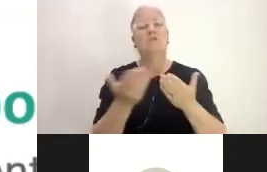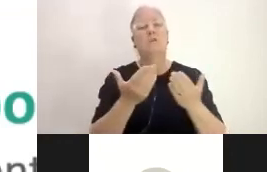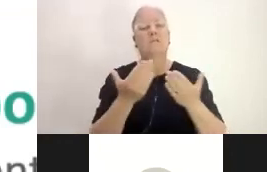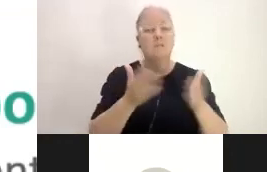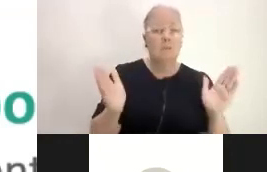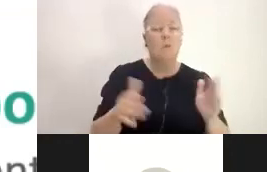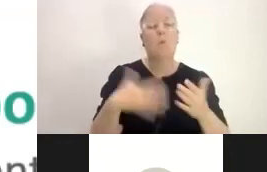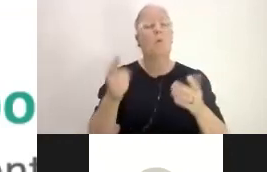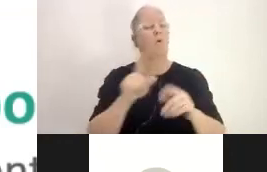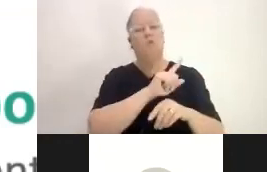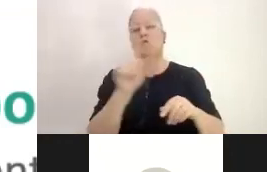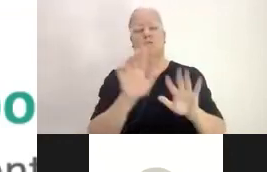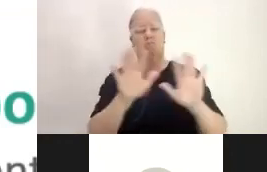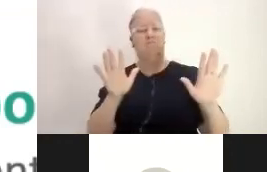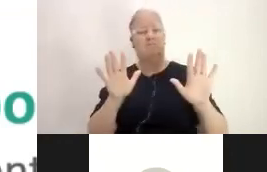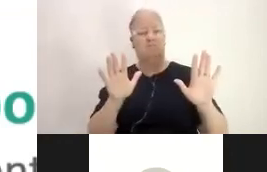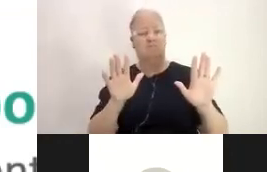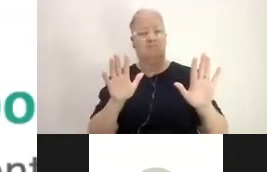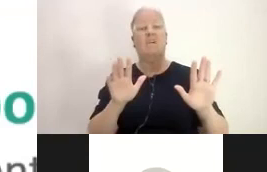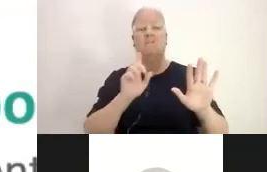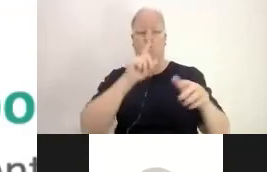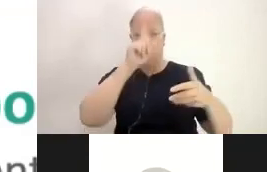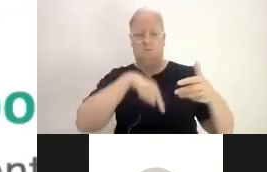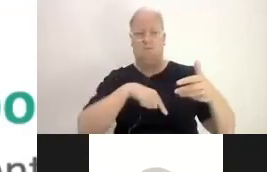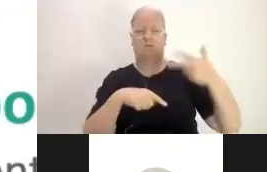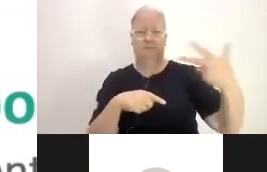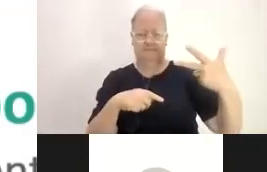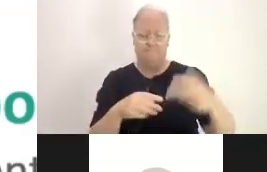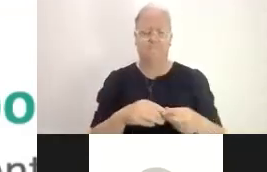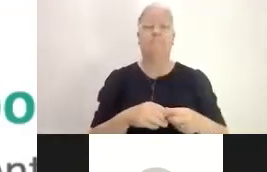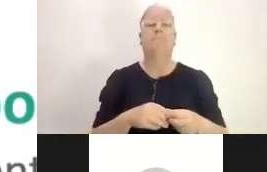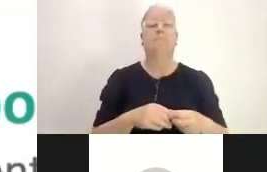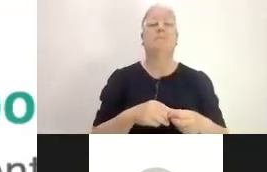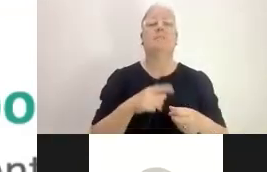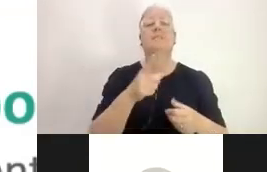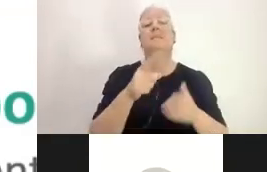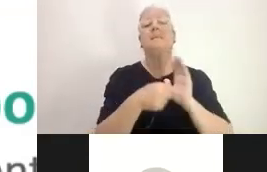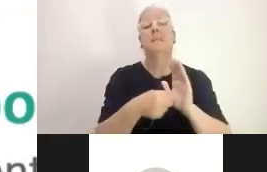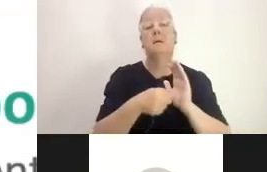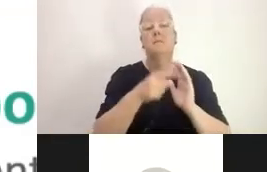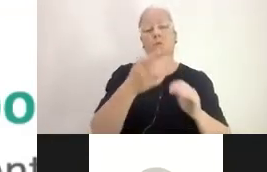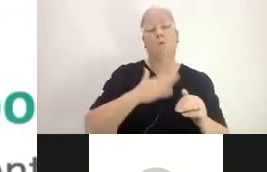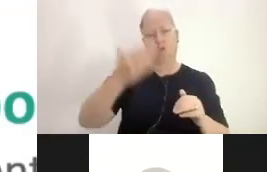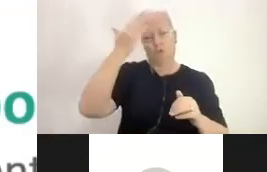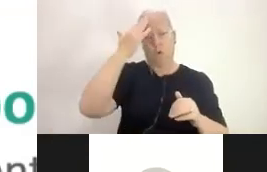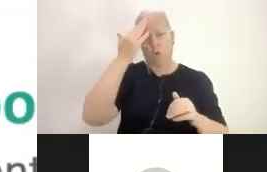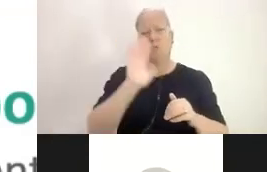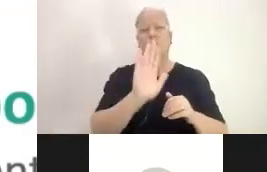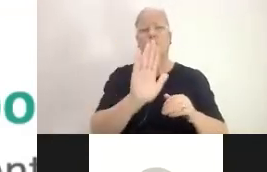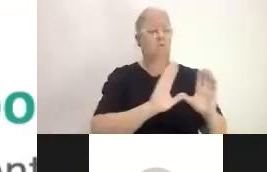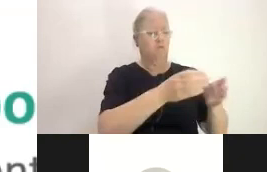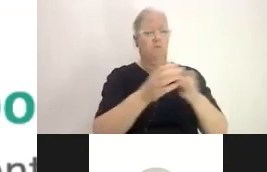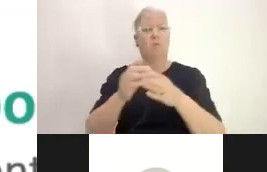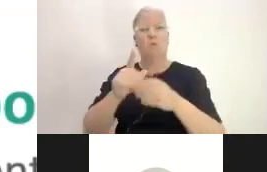behind in these 3 dashboards. For example, you could look at which population groups has your government prioritized